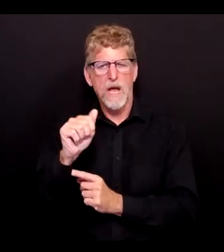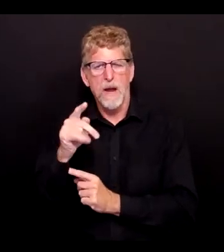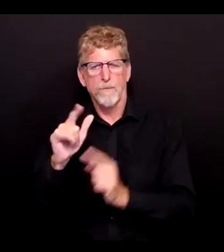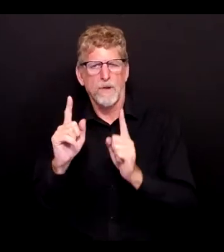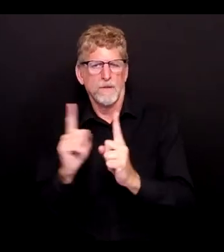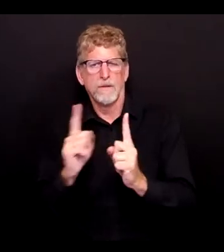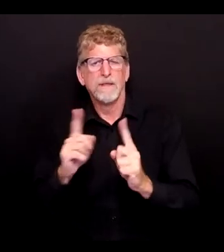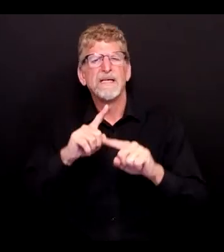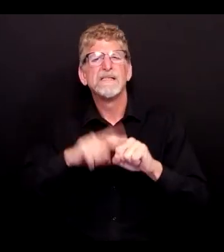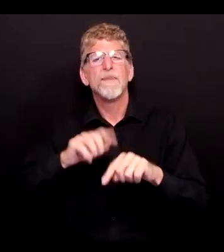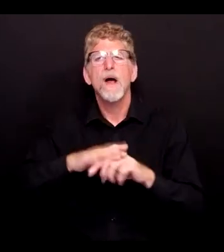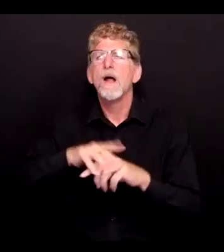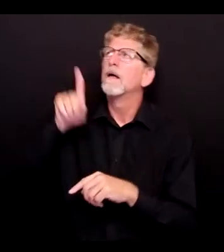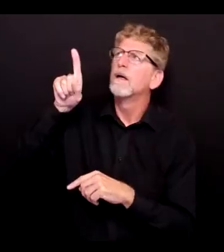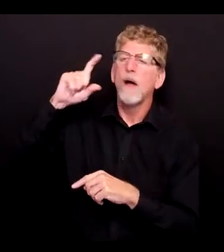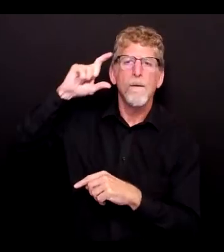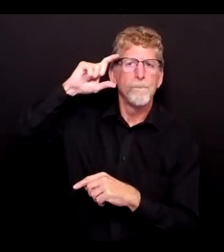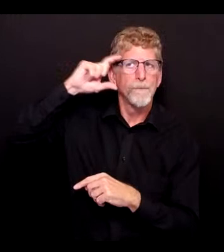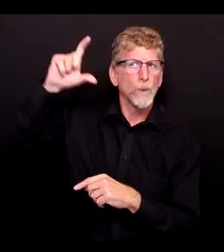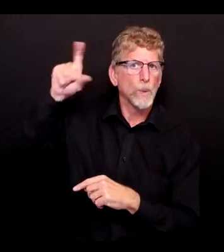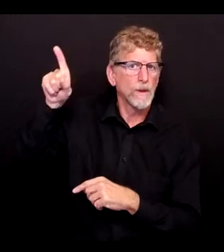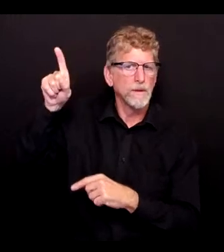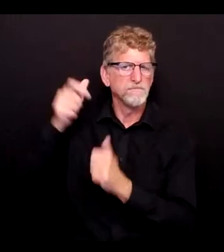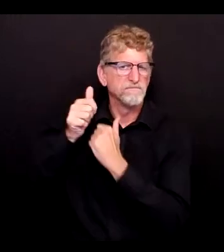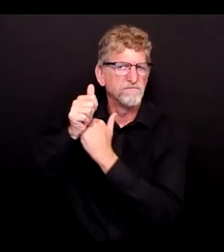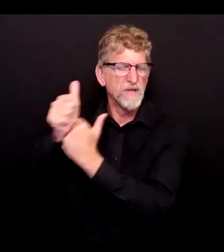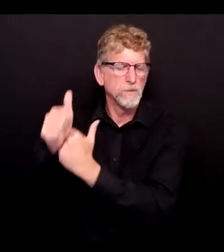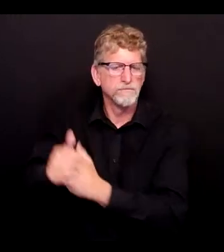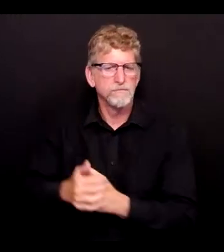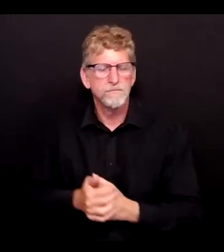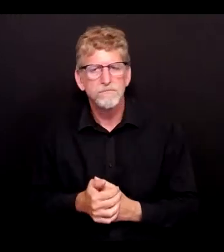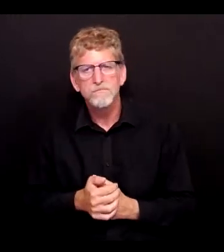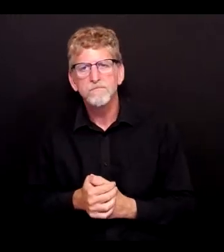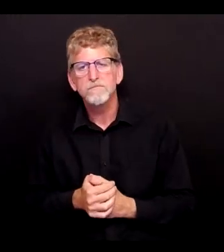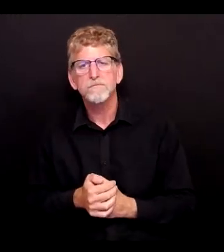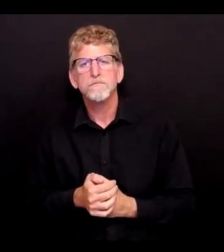The COVID-19 does not invalidate the fast of a